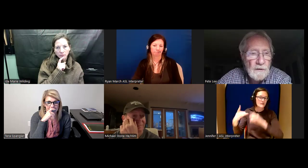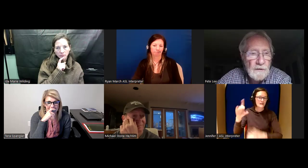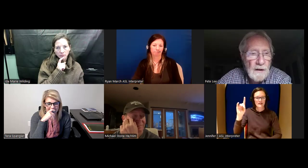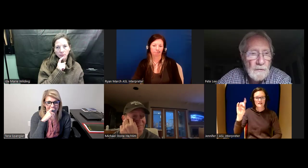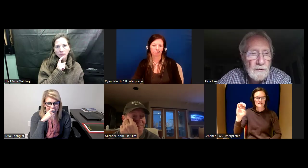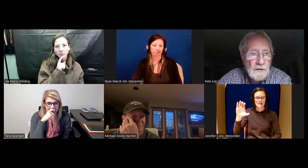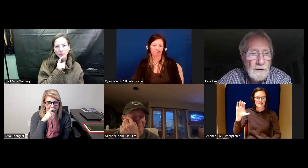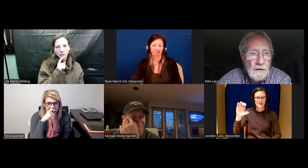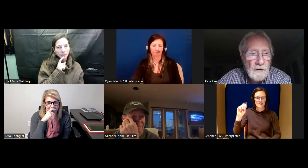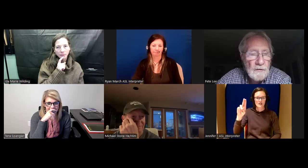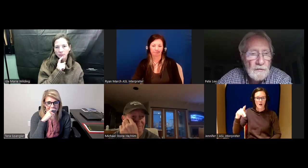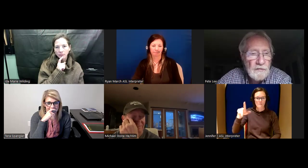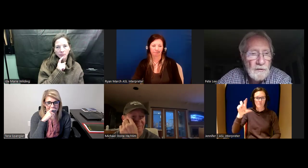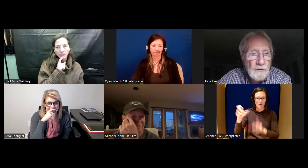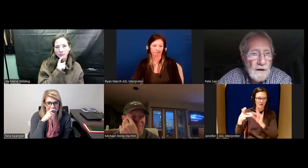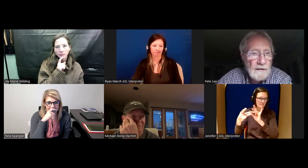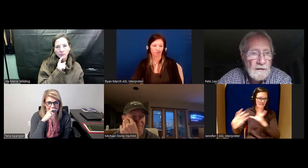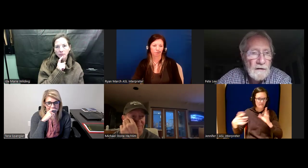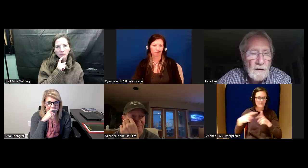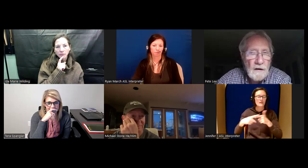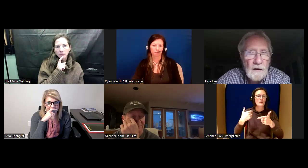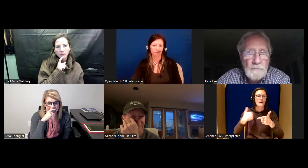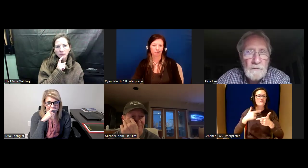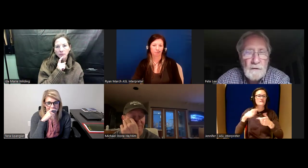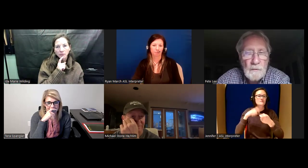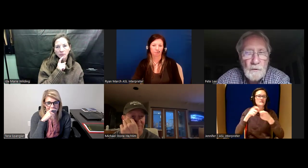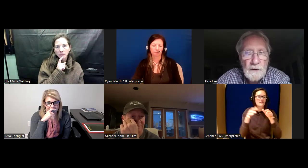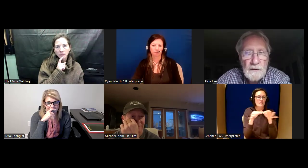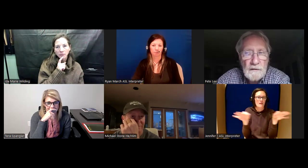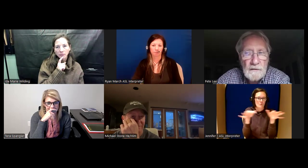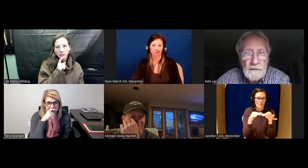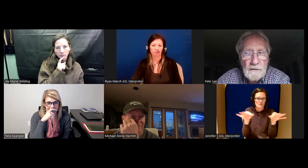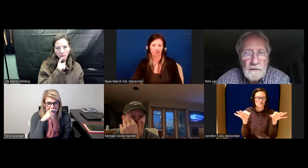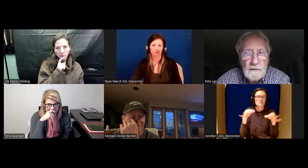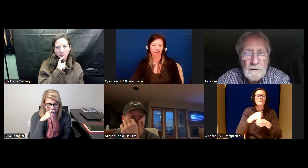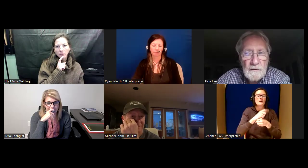some sort of language in there to ensure that we